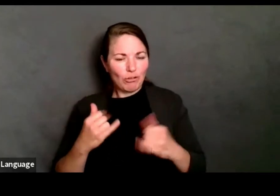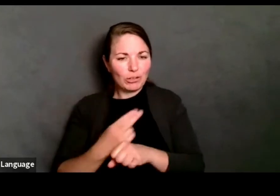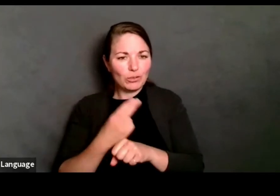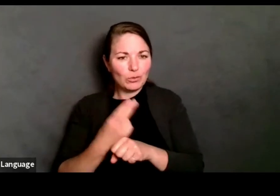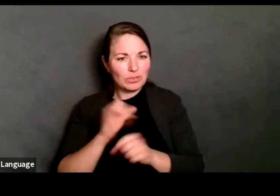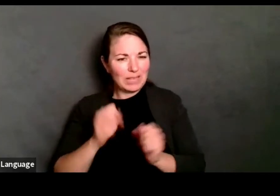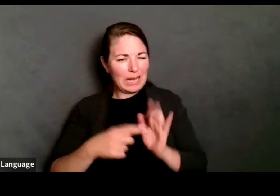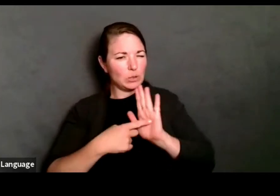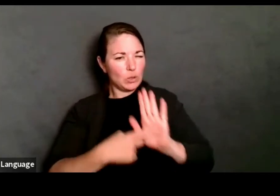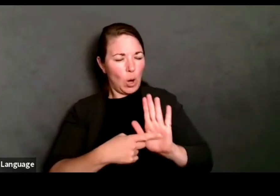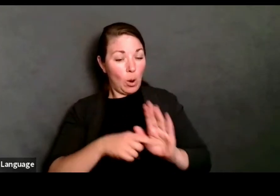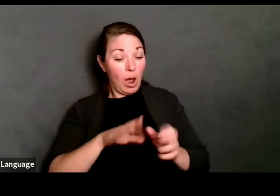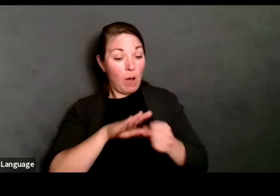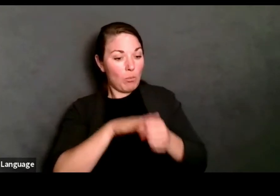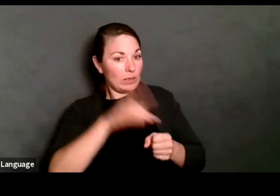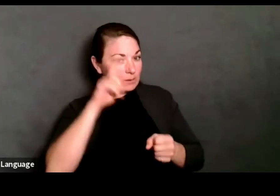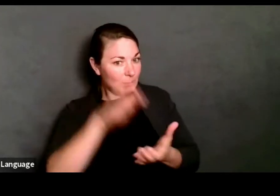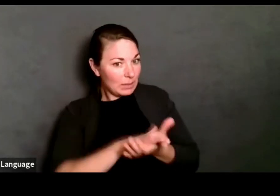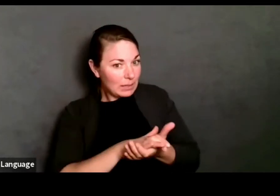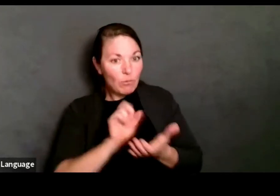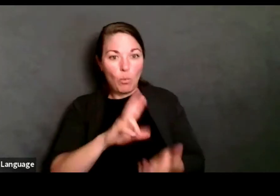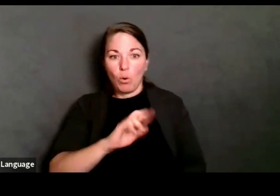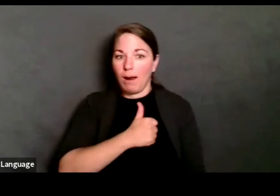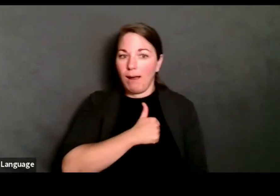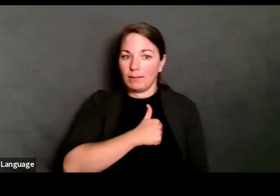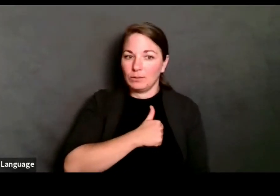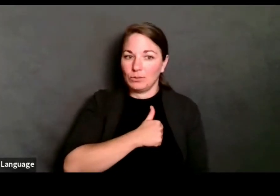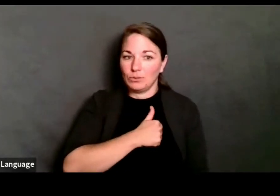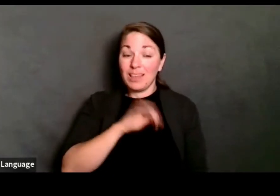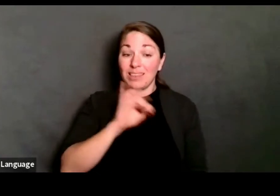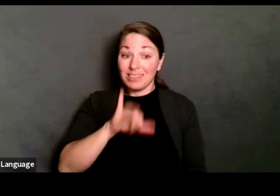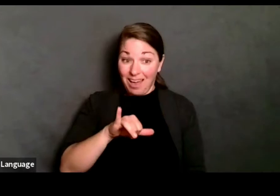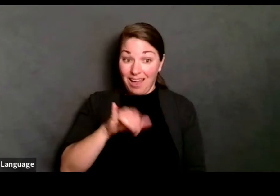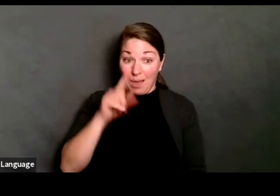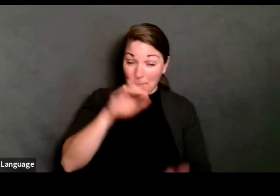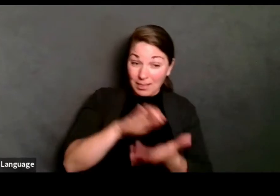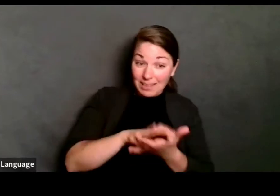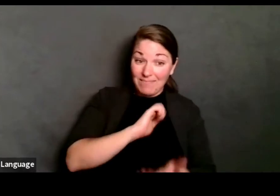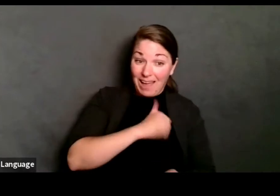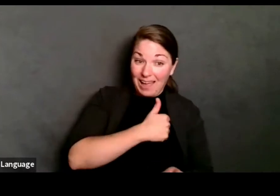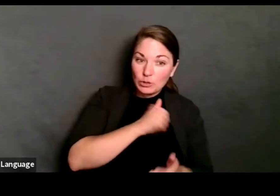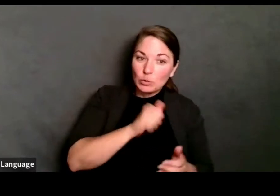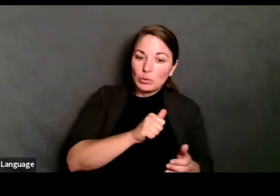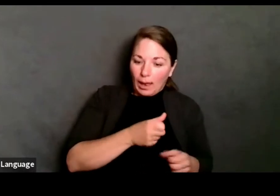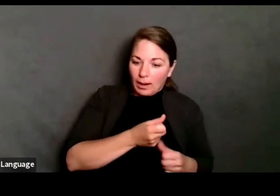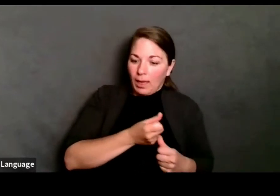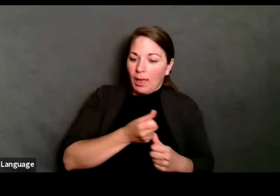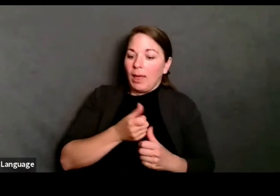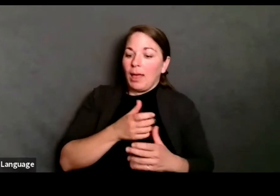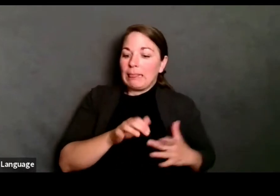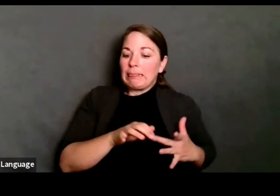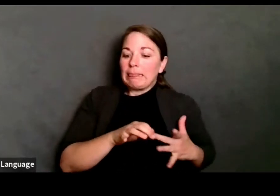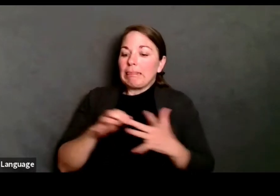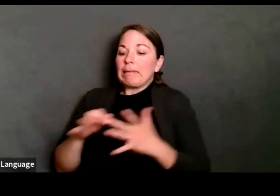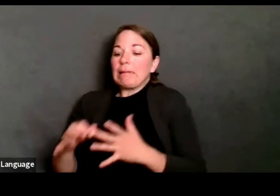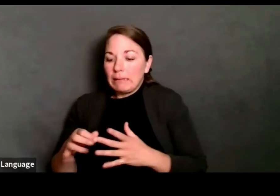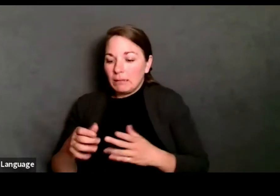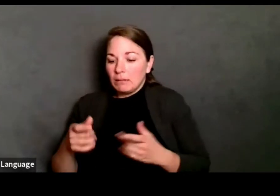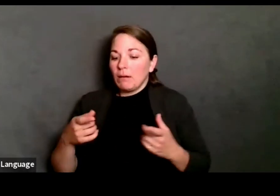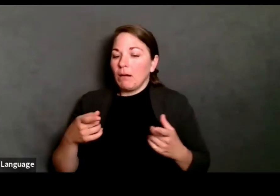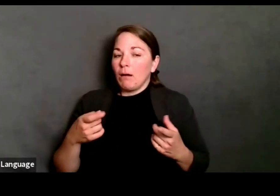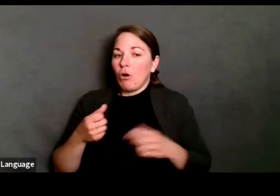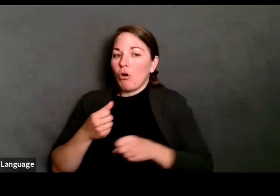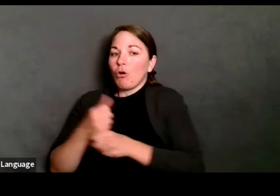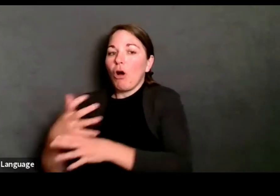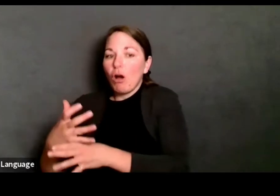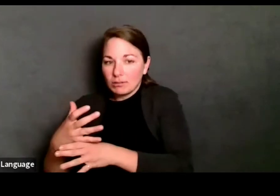and attitudes that can lead to institutional trauma. So, we're going to go through each of these terms, and